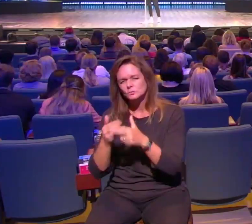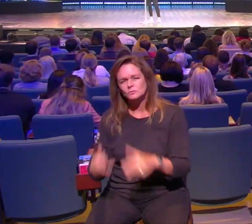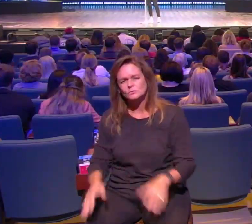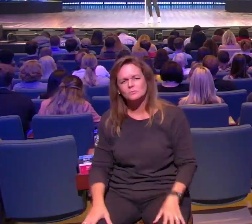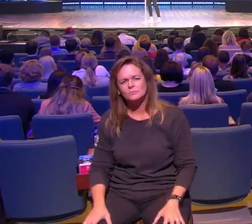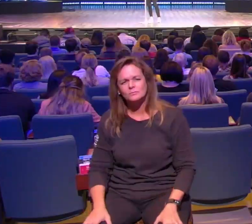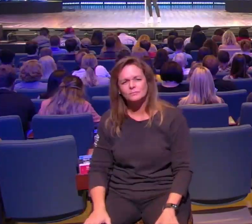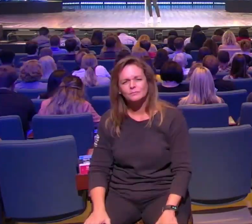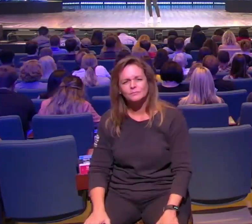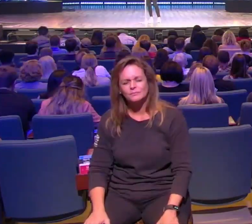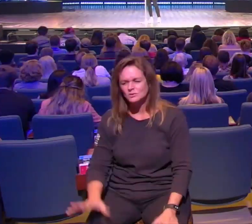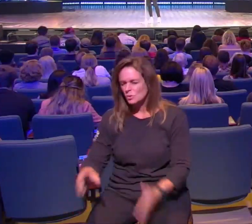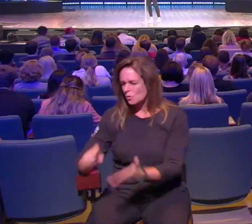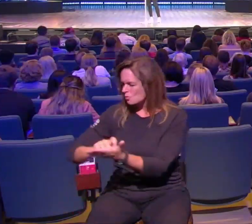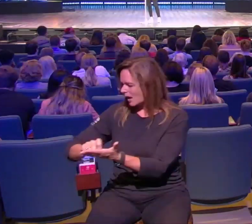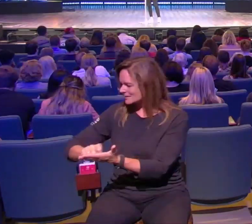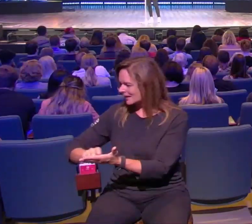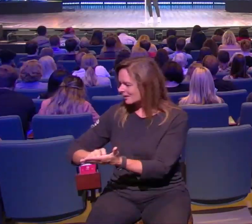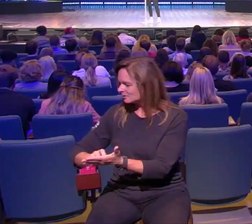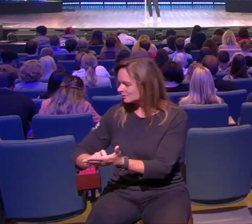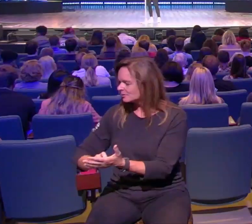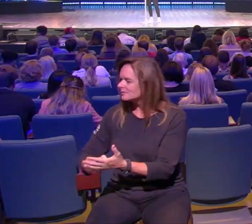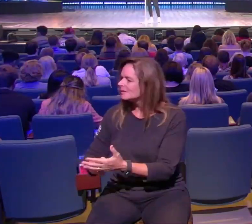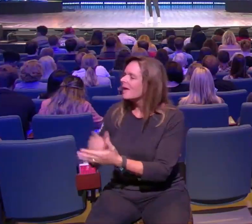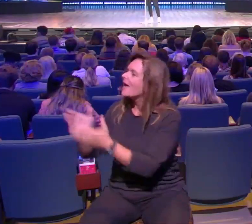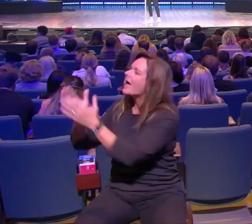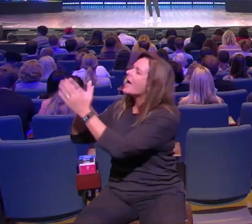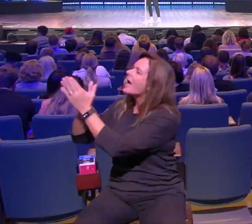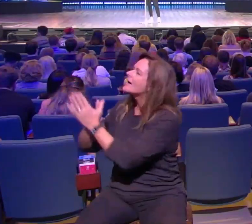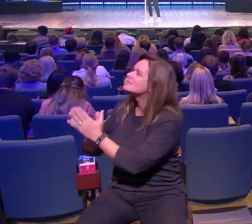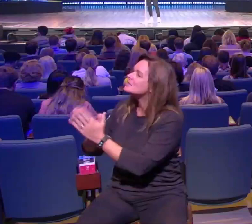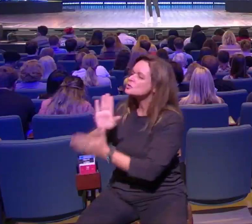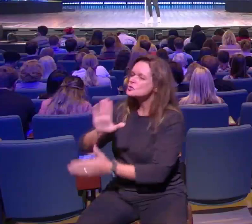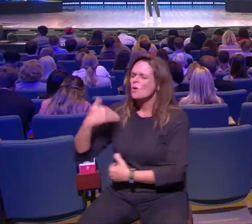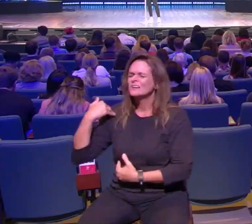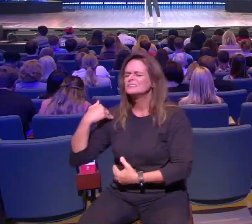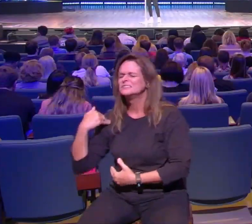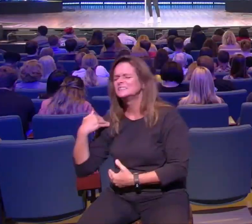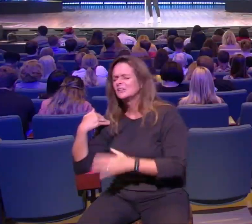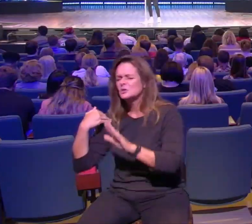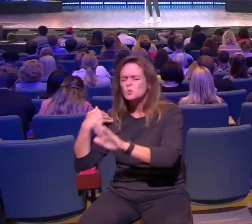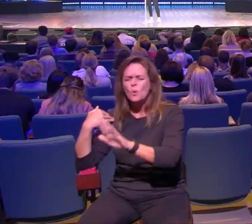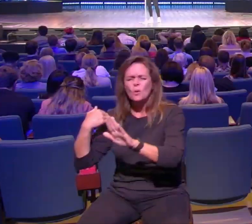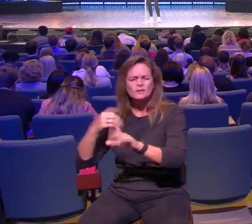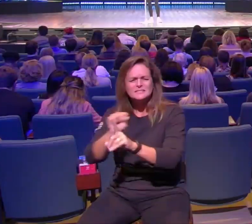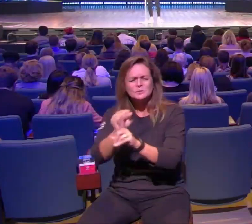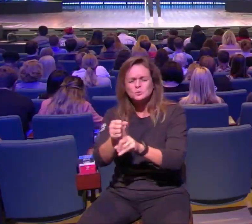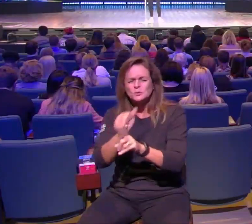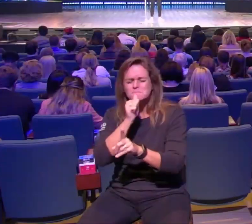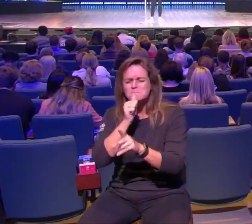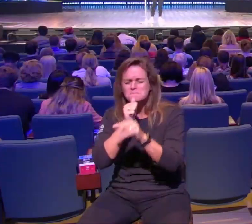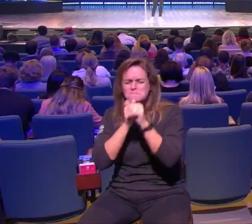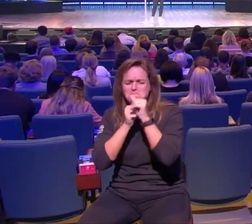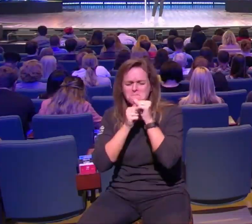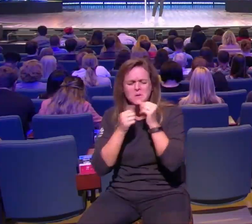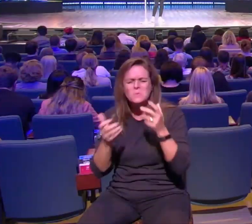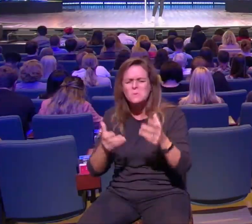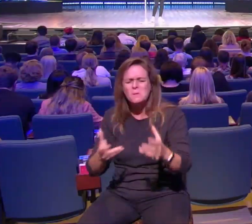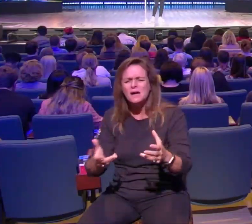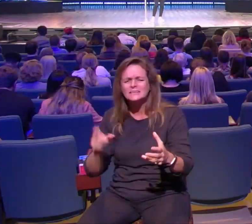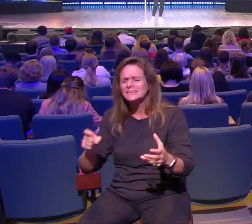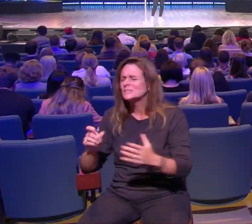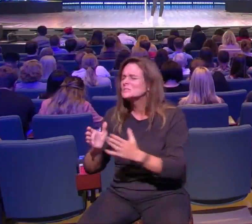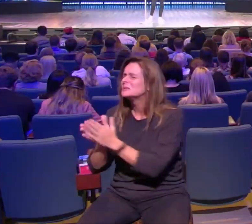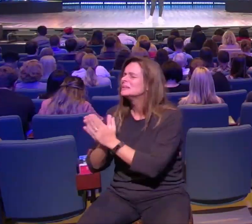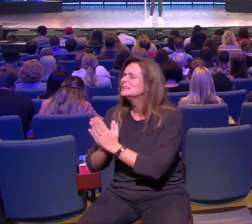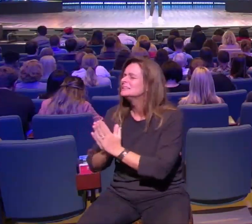So I want you to write that down because I want you to take that with you in the coming weeks. Over this next season, I want you to ask every single day. You have a